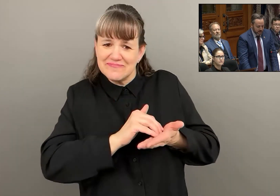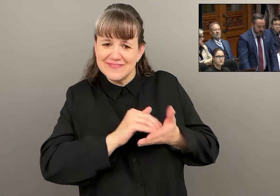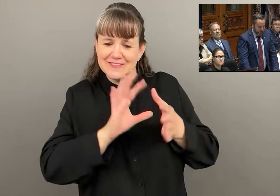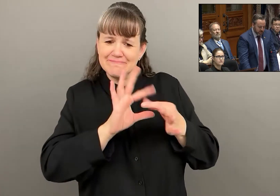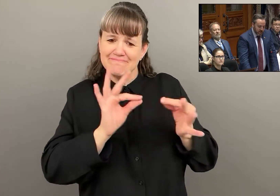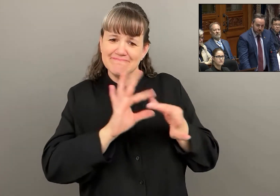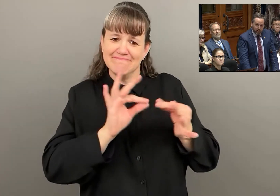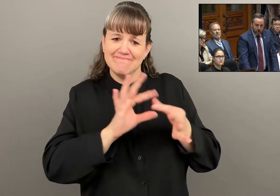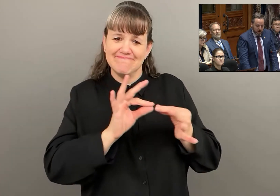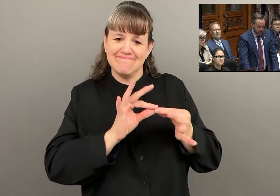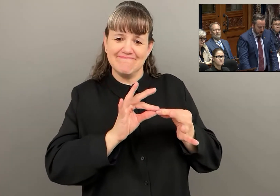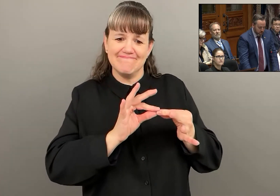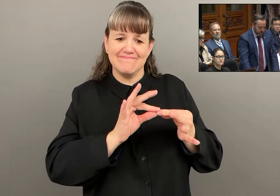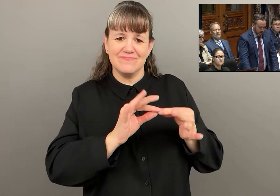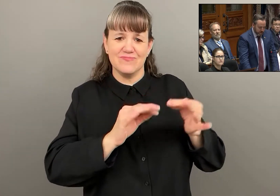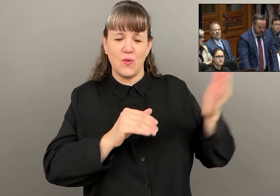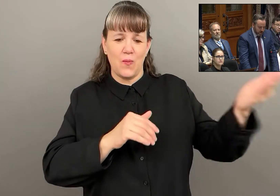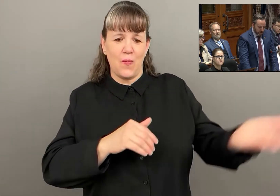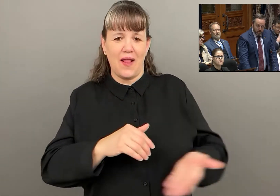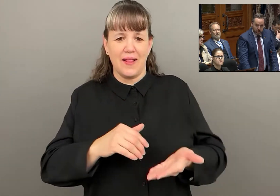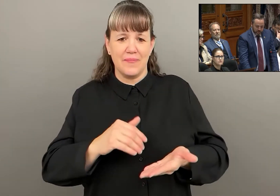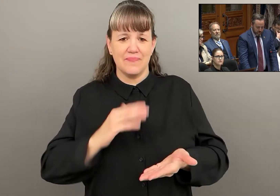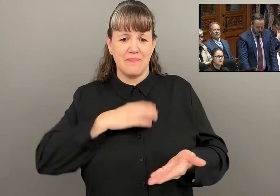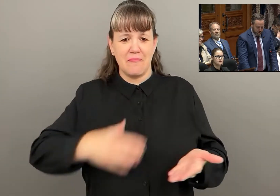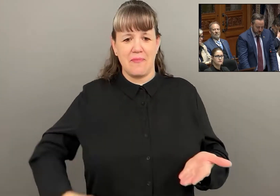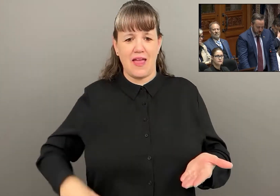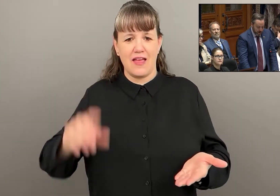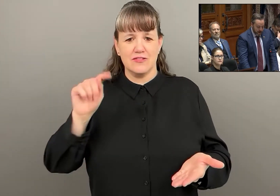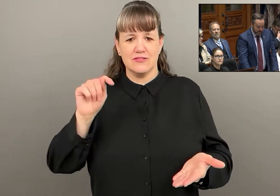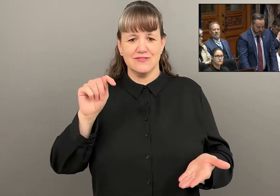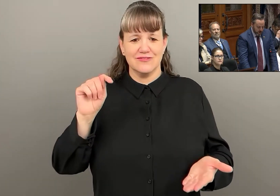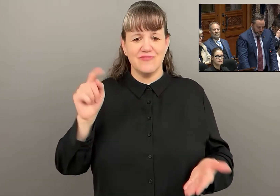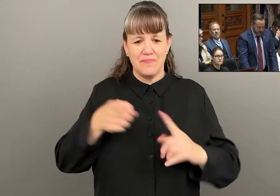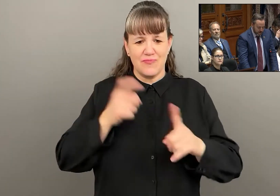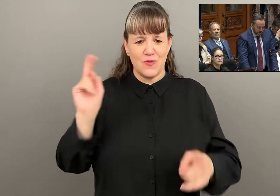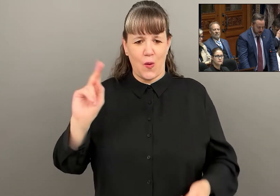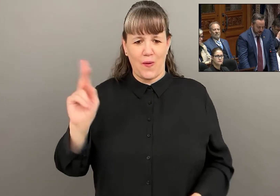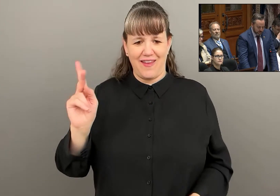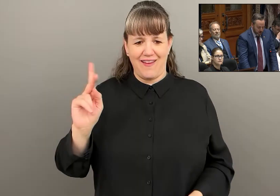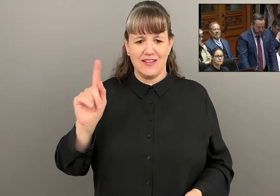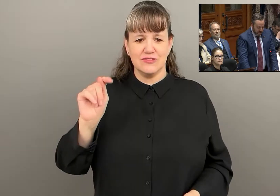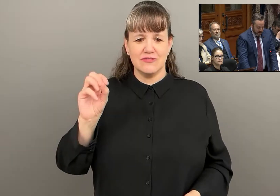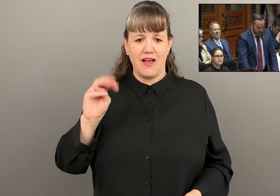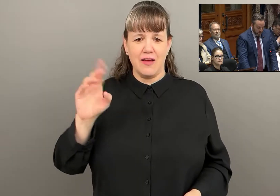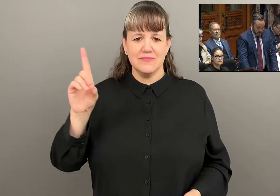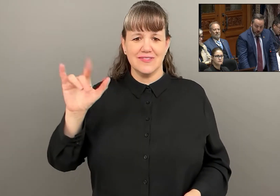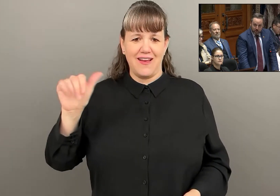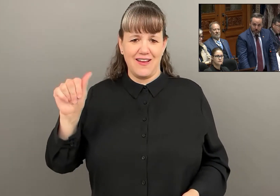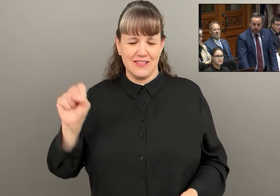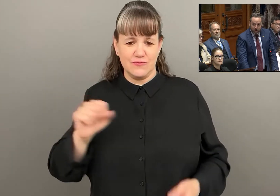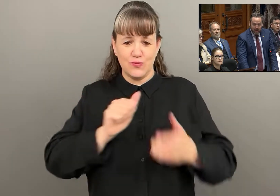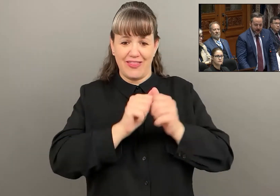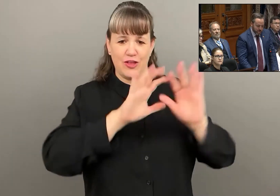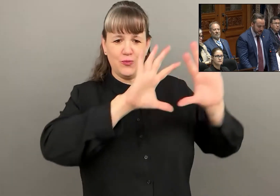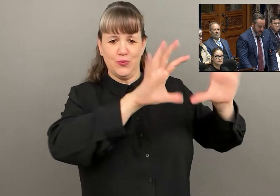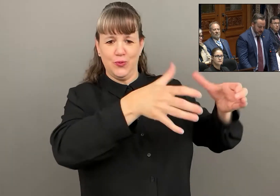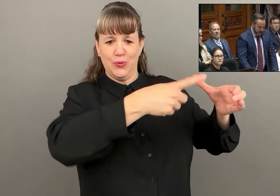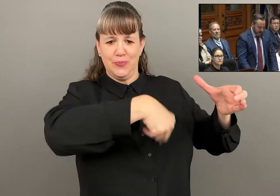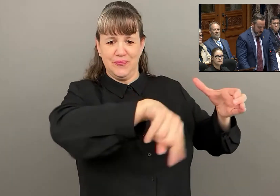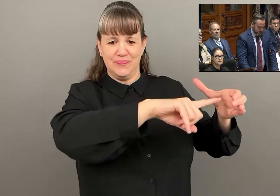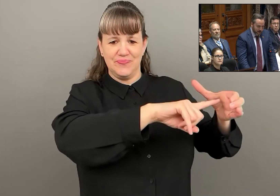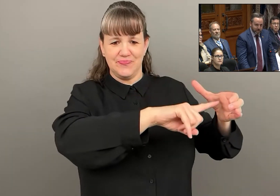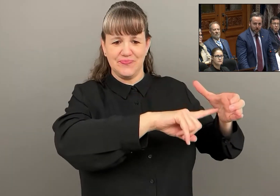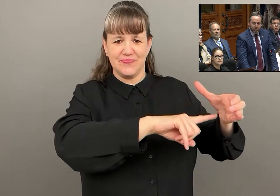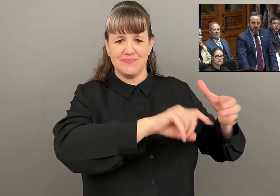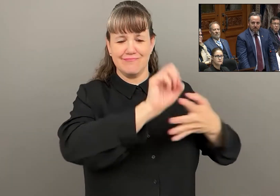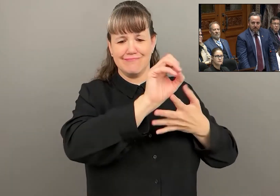Dias from the City of Kelowna, along with Doug Gilchrist, Derek Edstrom, Excel Bazette, Kirby March, and Michelle Cam.